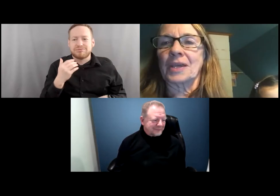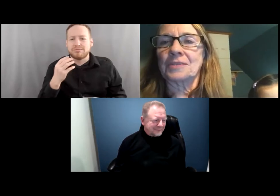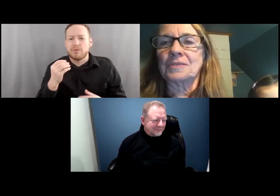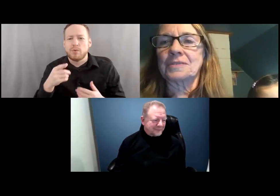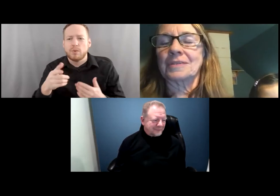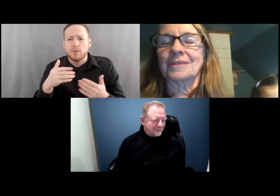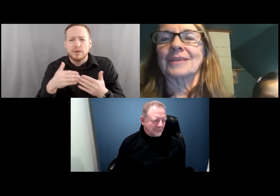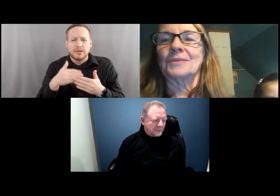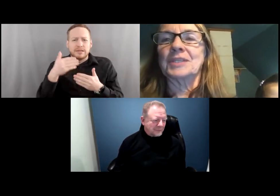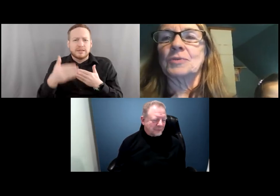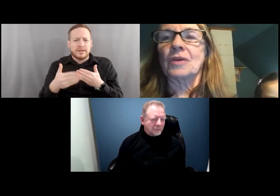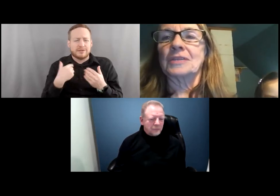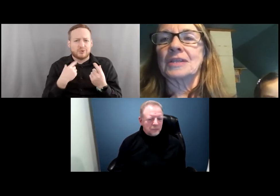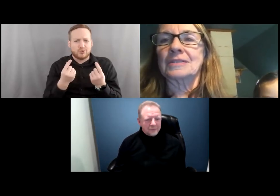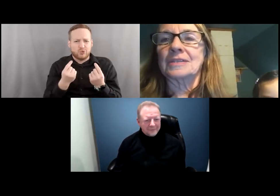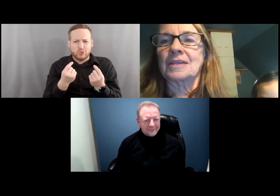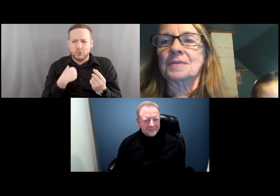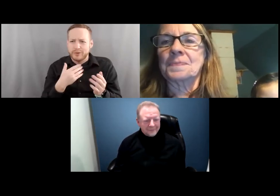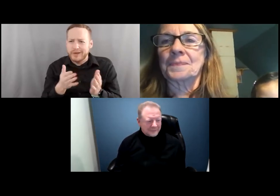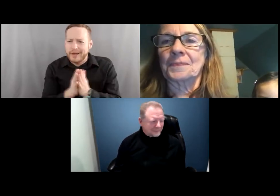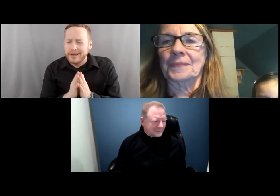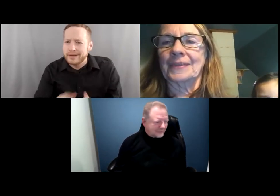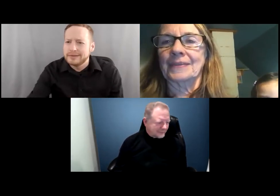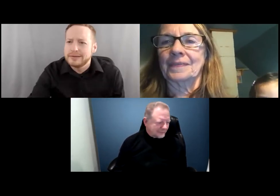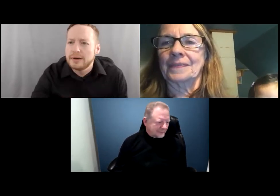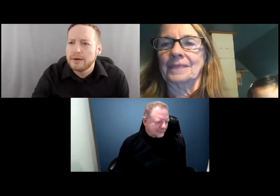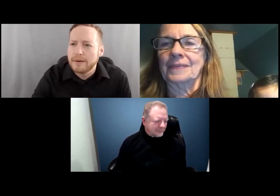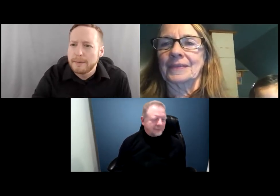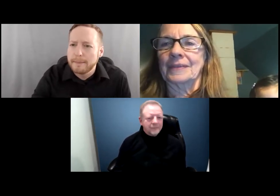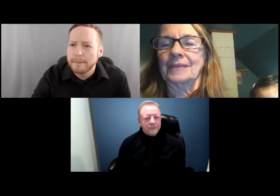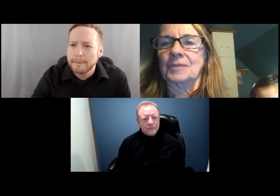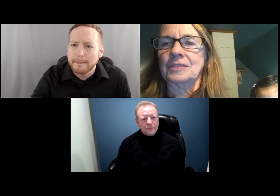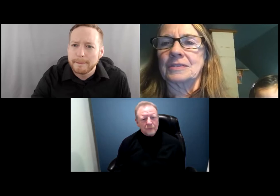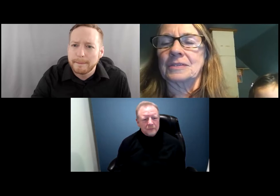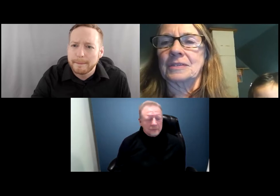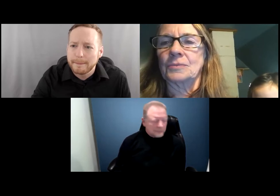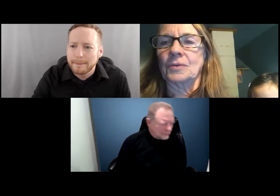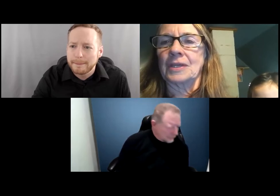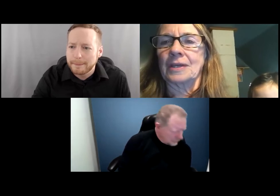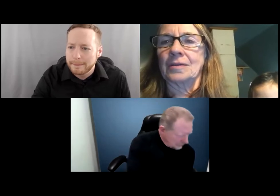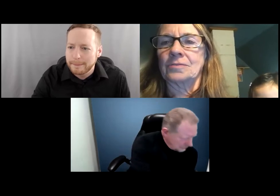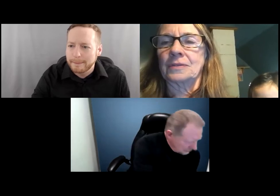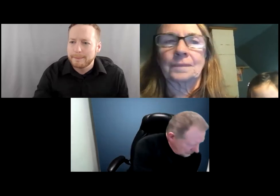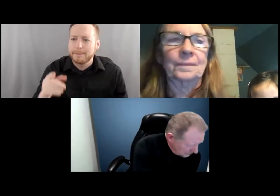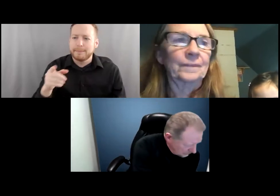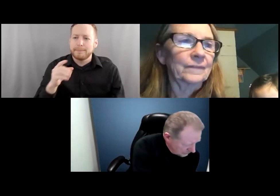that passes. We can move on to the next item. Let me just see what we